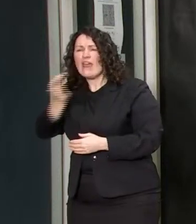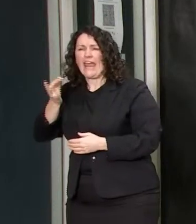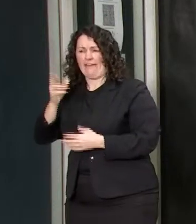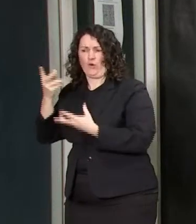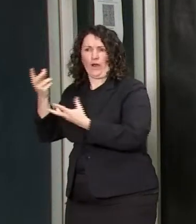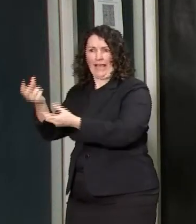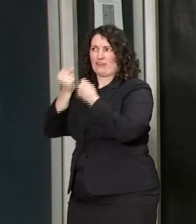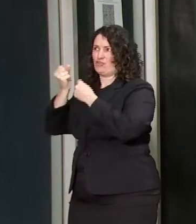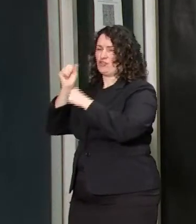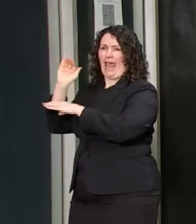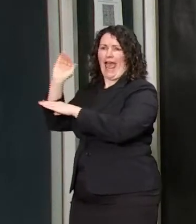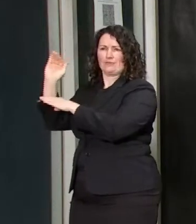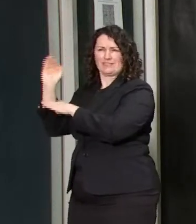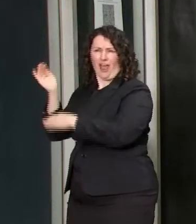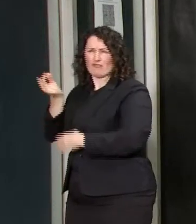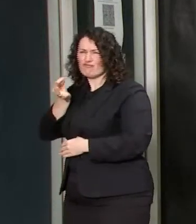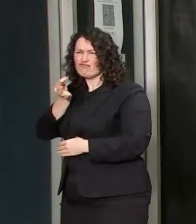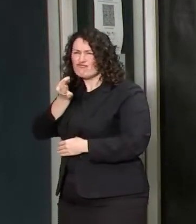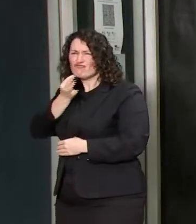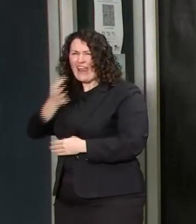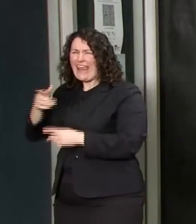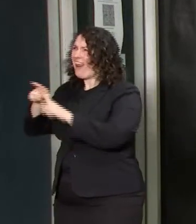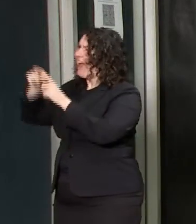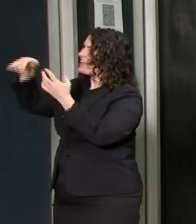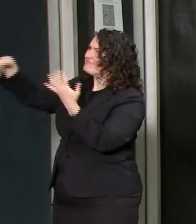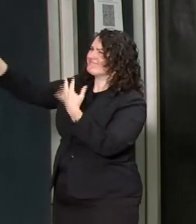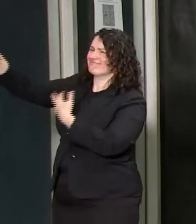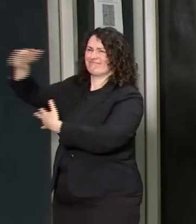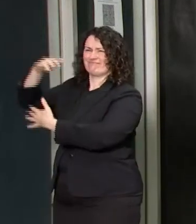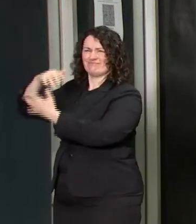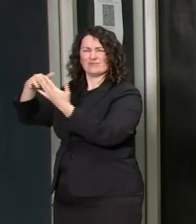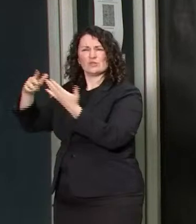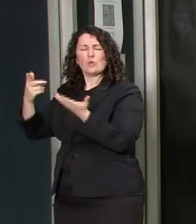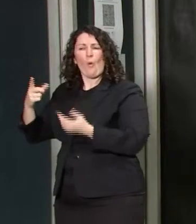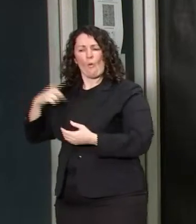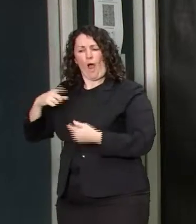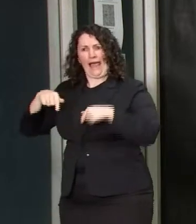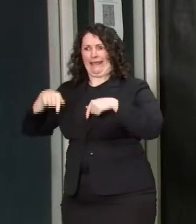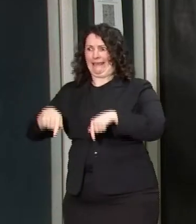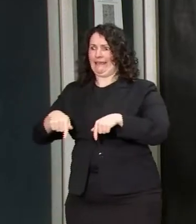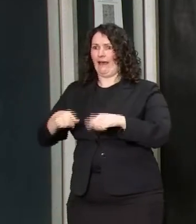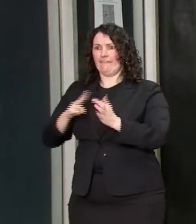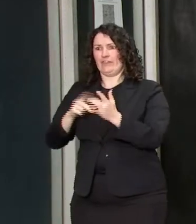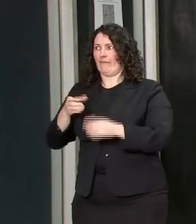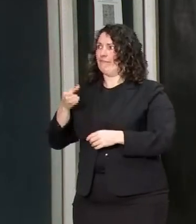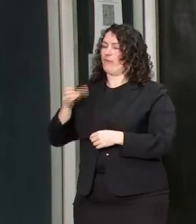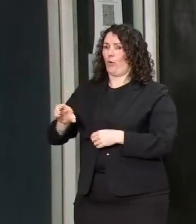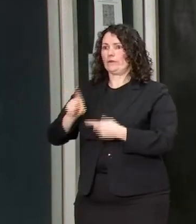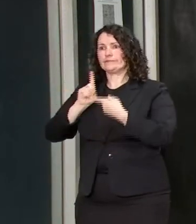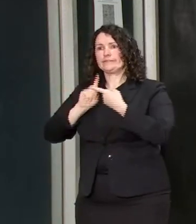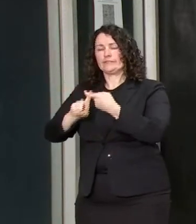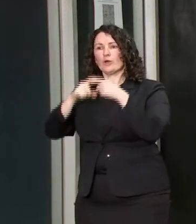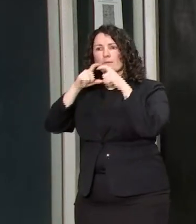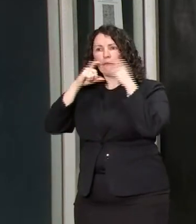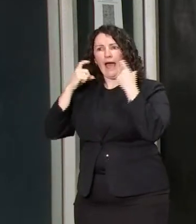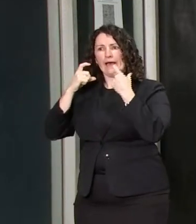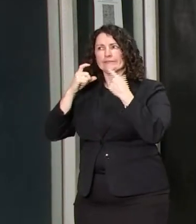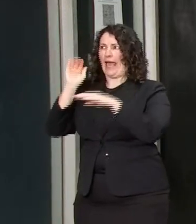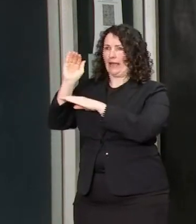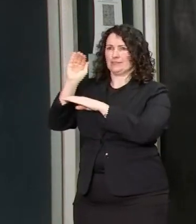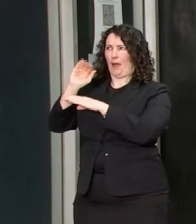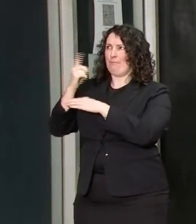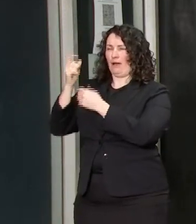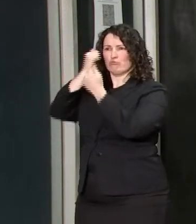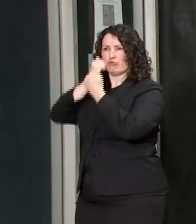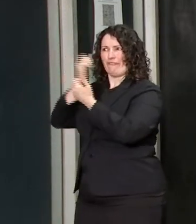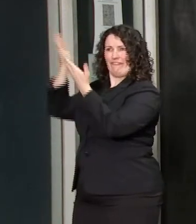cases we can identify that took place as sorts of outdoors every day. So do you have any other information or evidence to show that these are not right? So